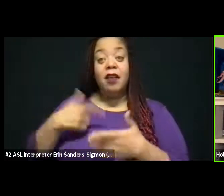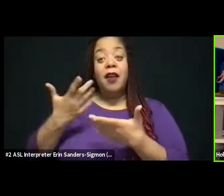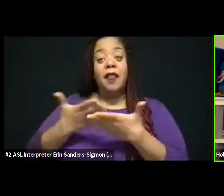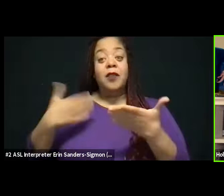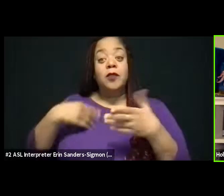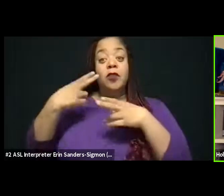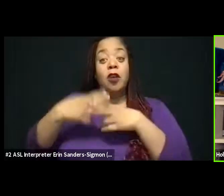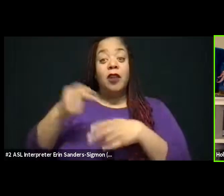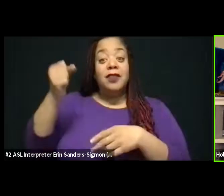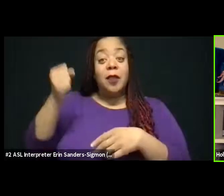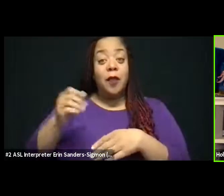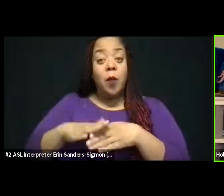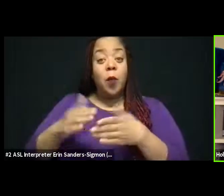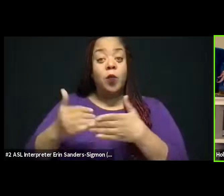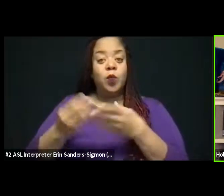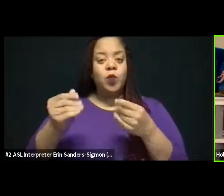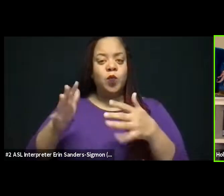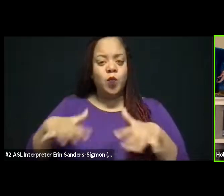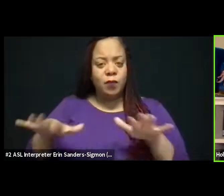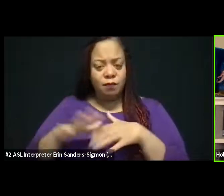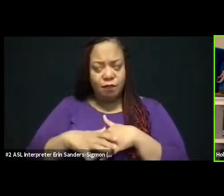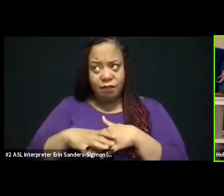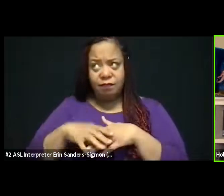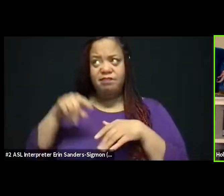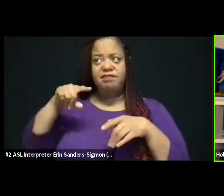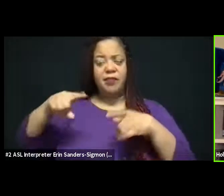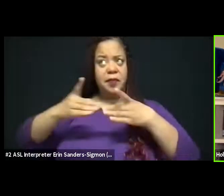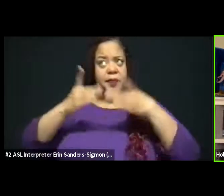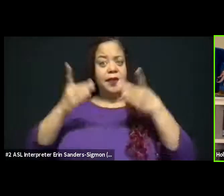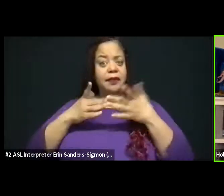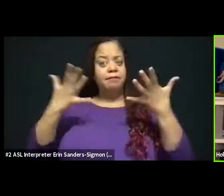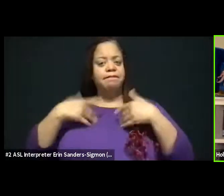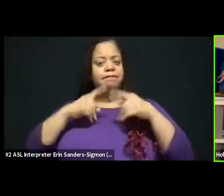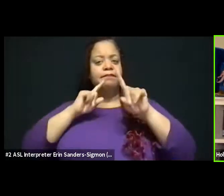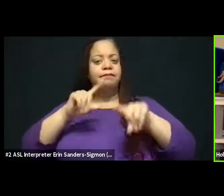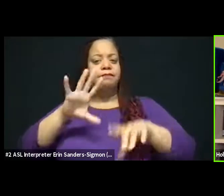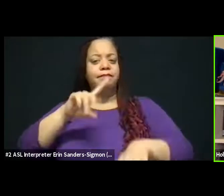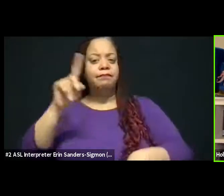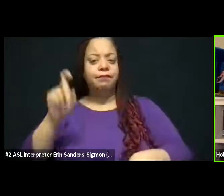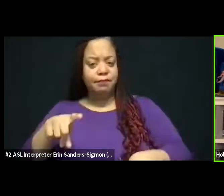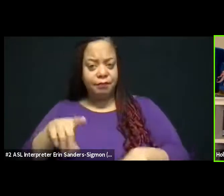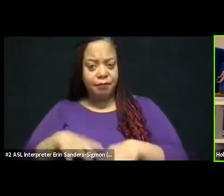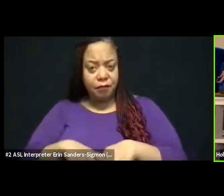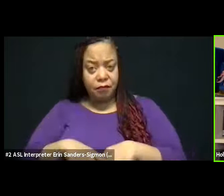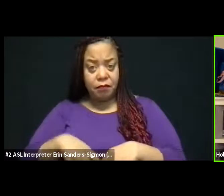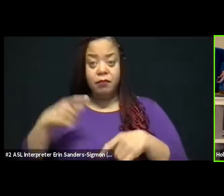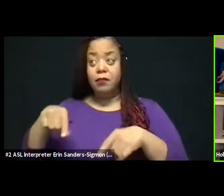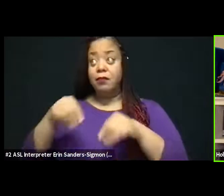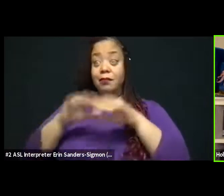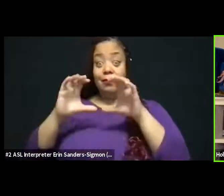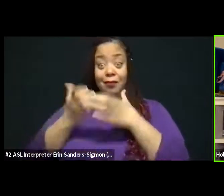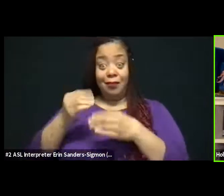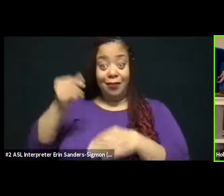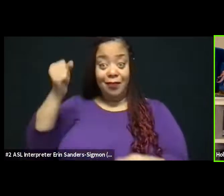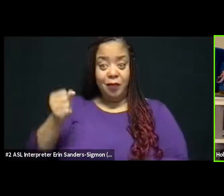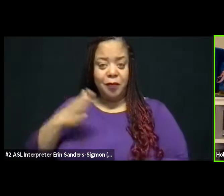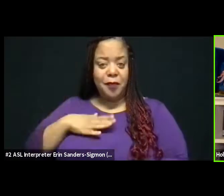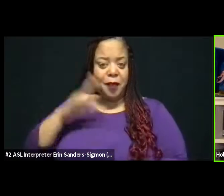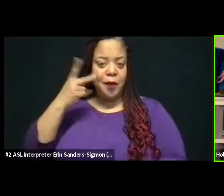And to answer the question, mostly it's my work as an organizer in